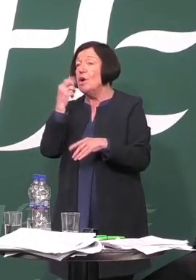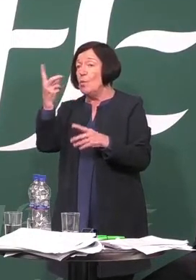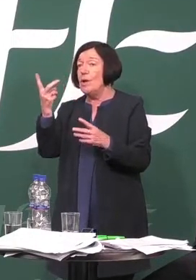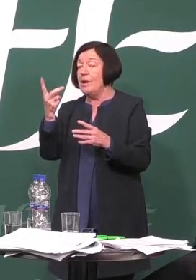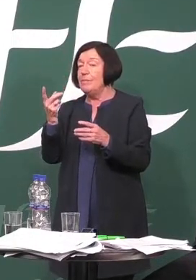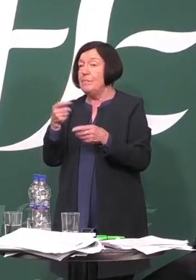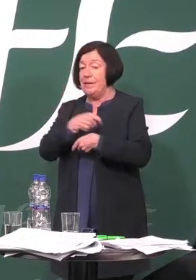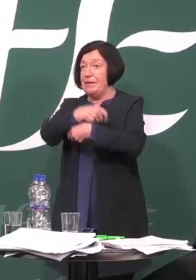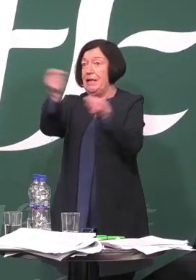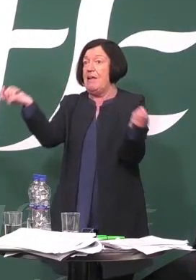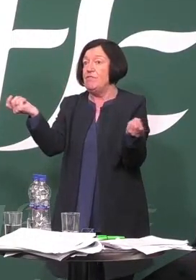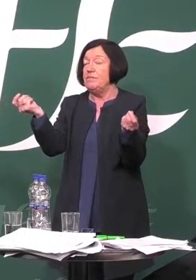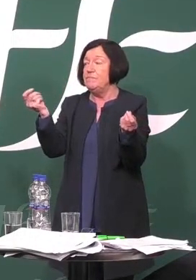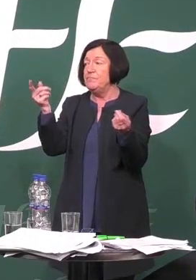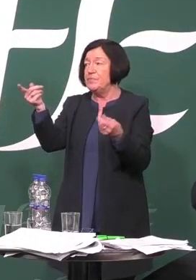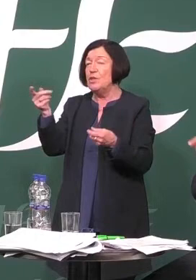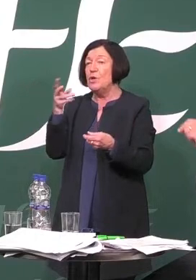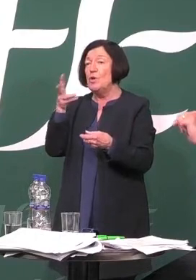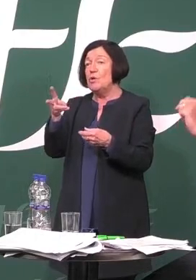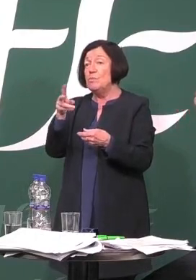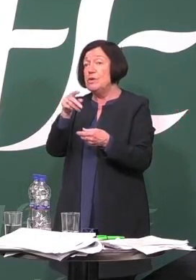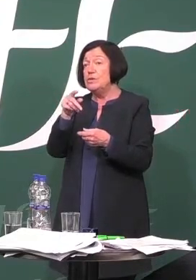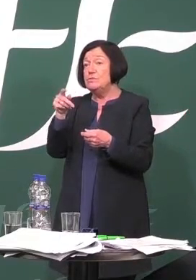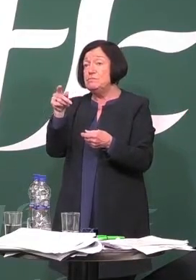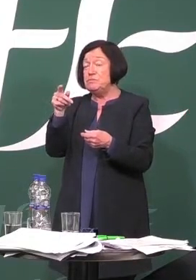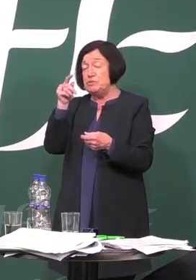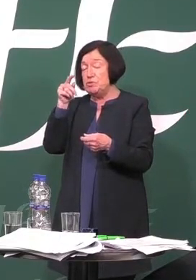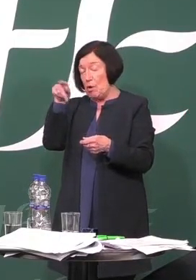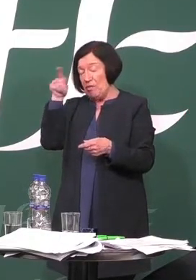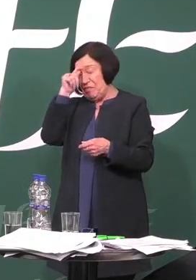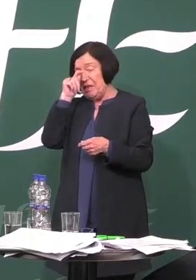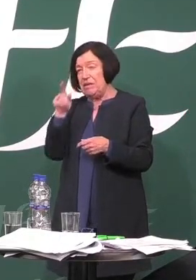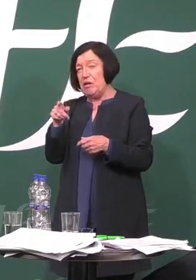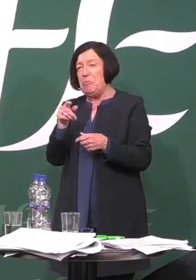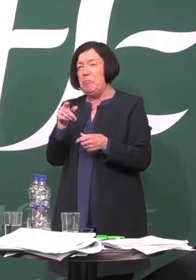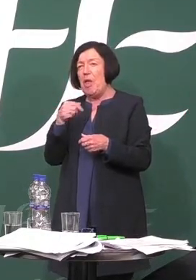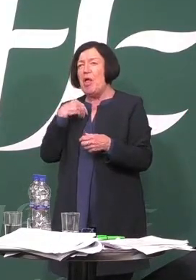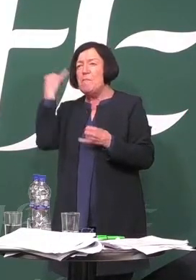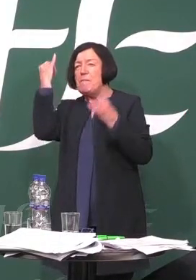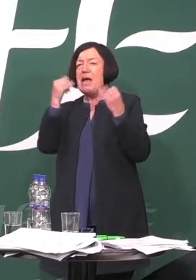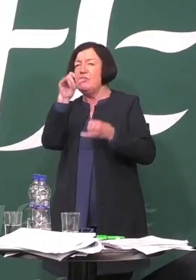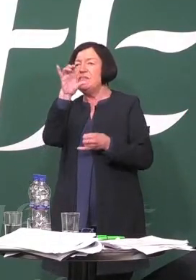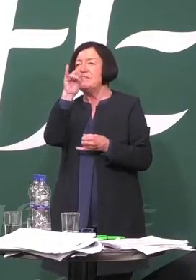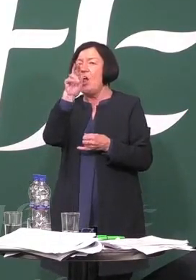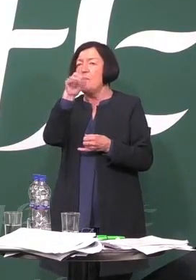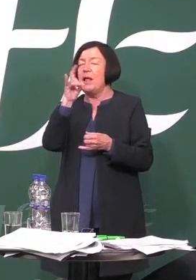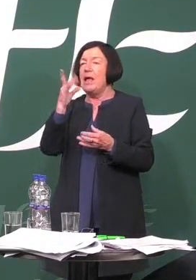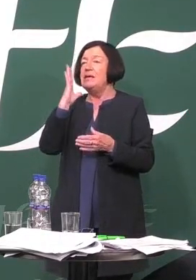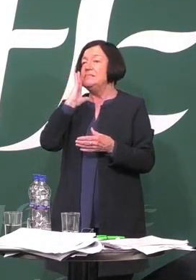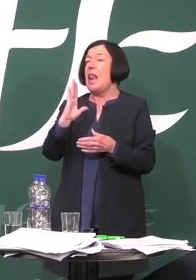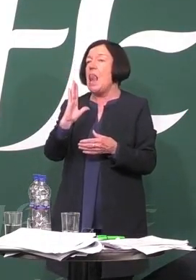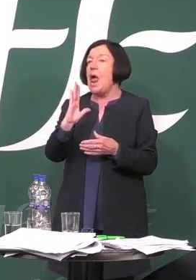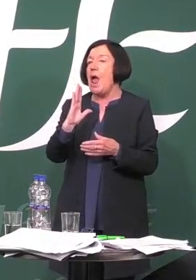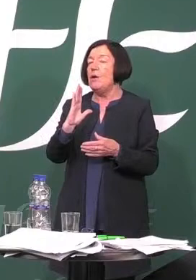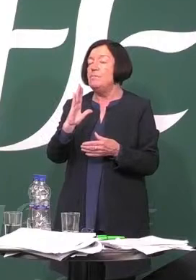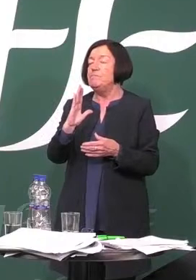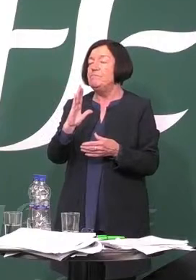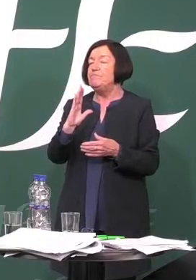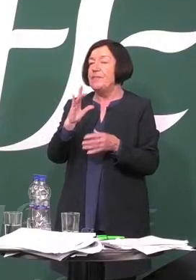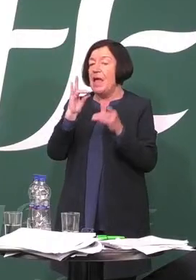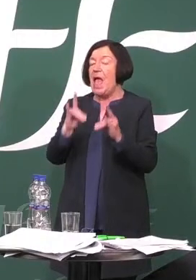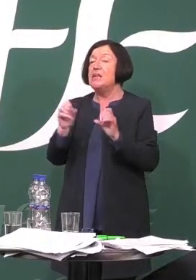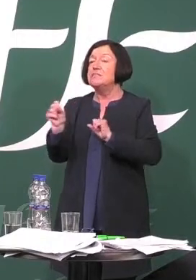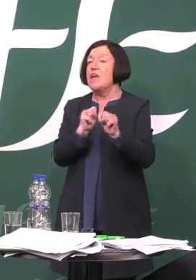come back? And, you know, would it be too cynical to imagine that the cyber attack has allowed